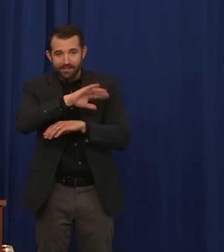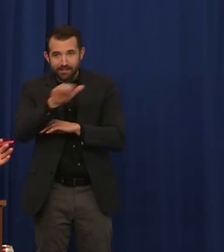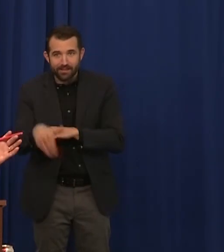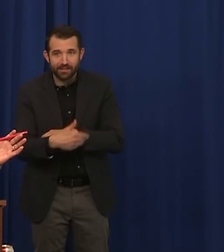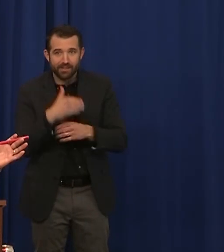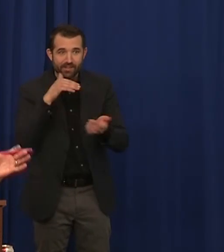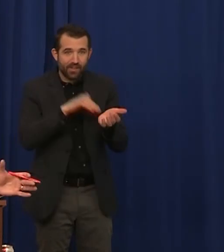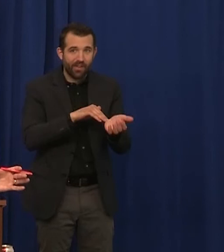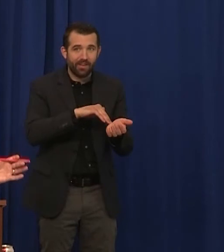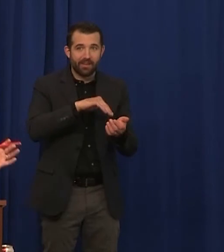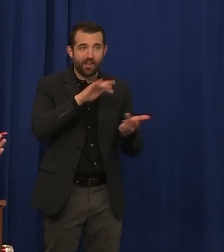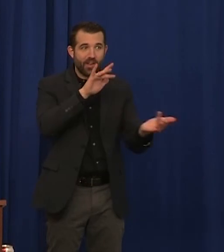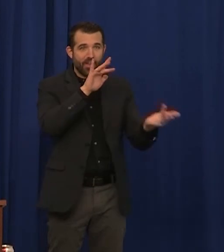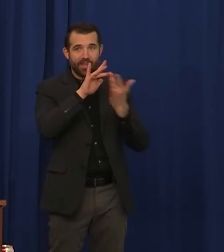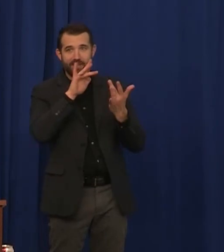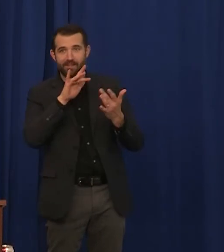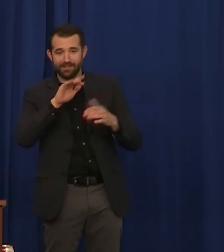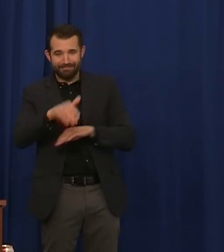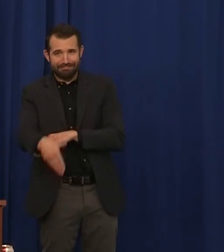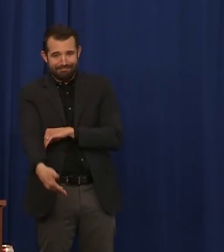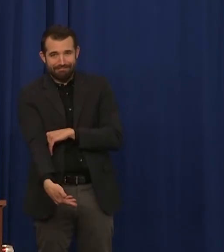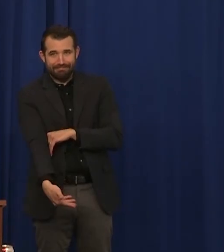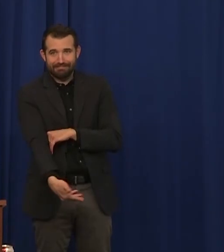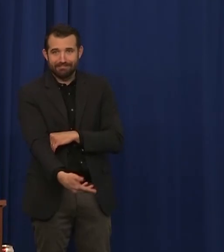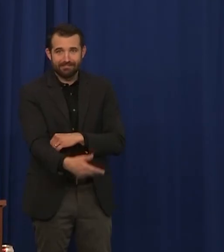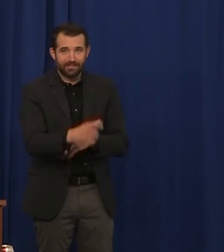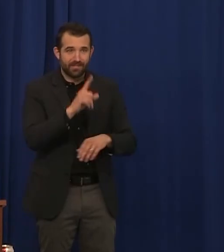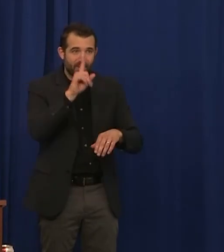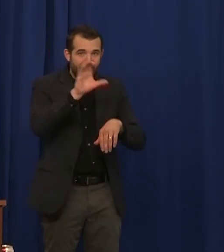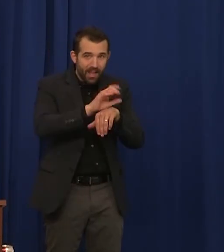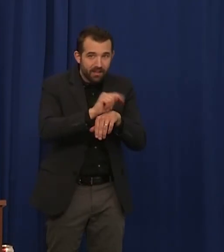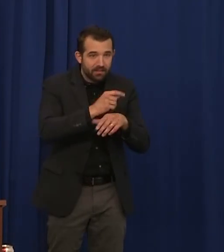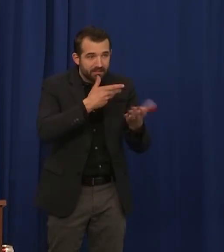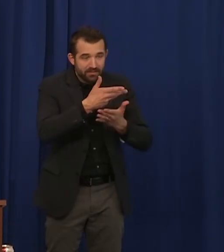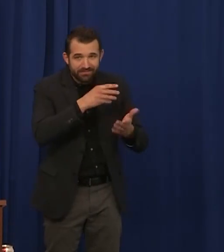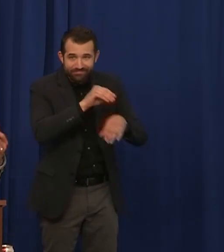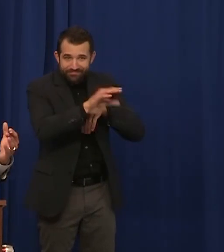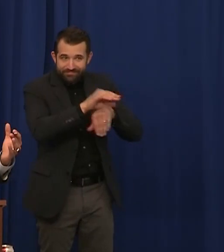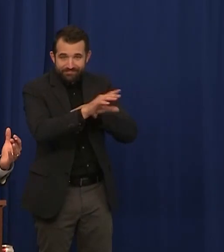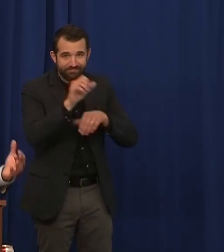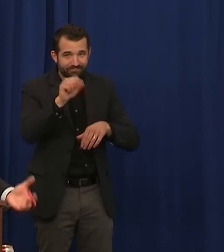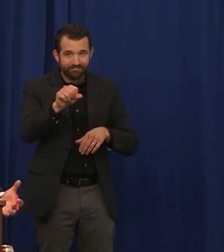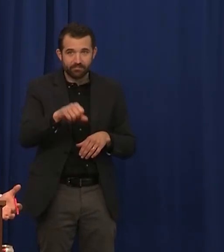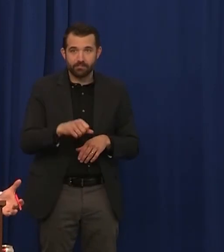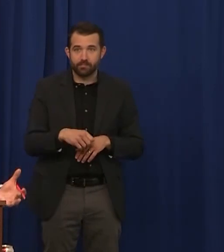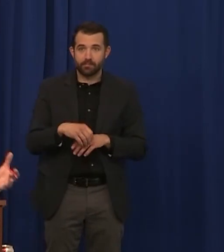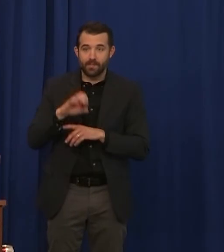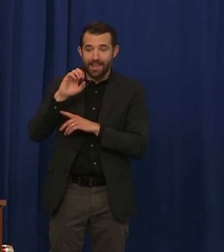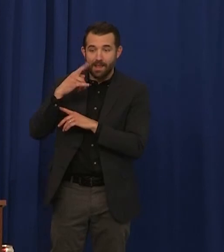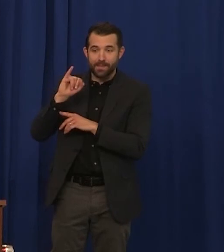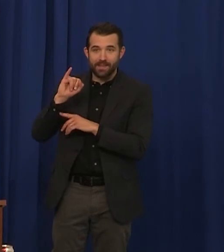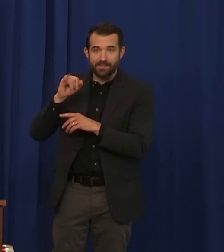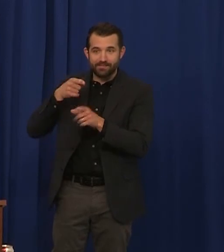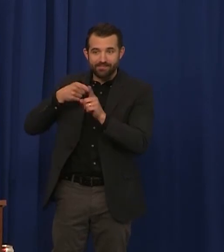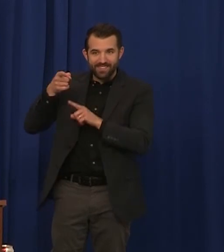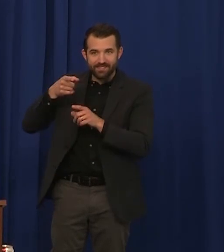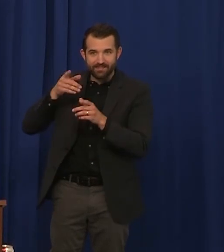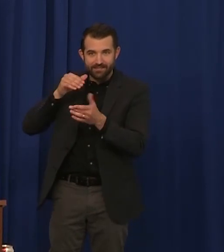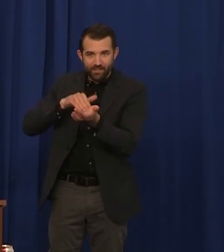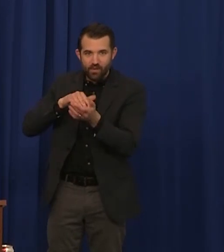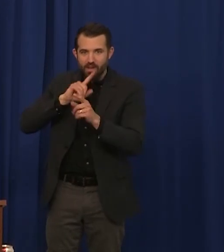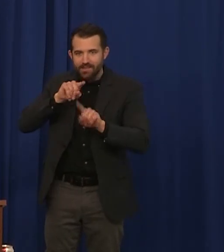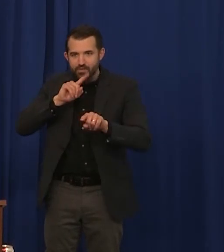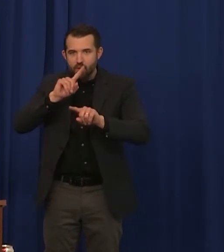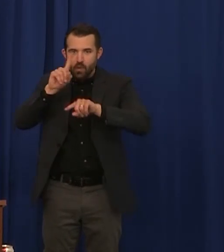the folks at our call center who are picking up the phone and fielding questions, the folks at 211 who are asking and